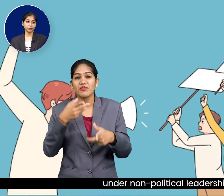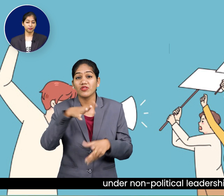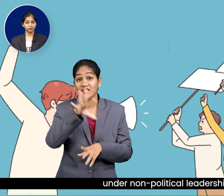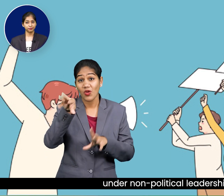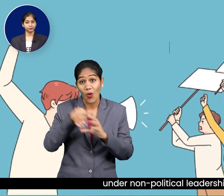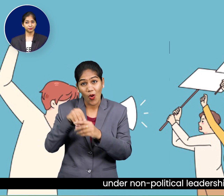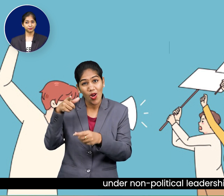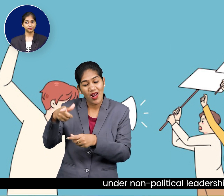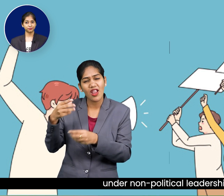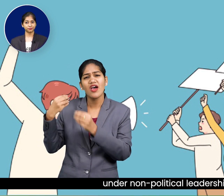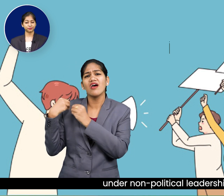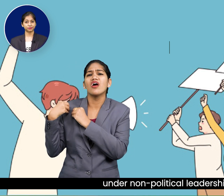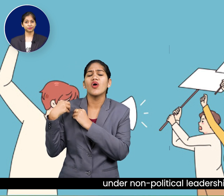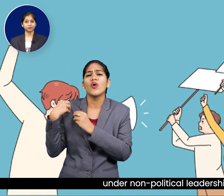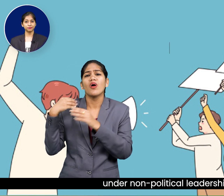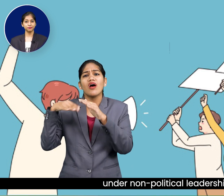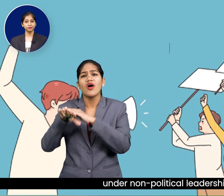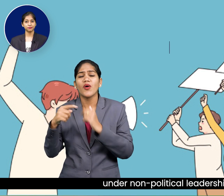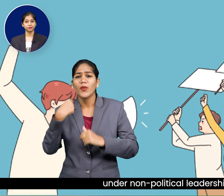leadership.